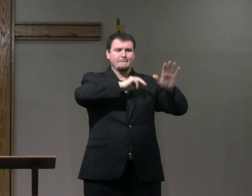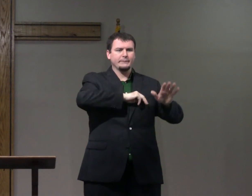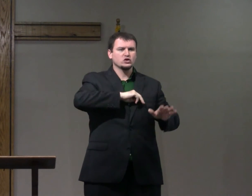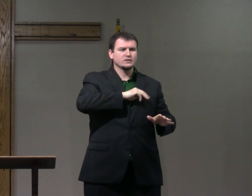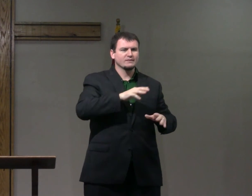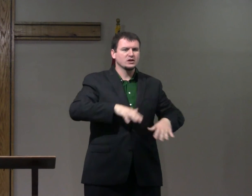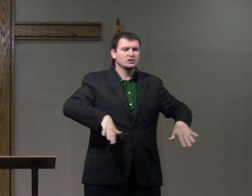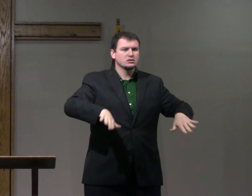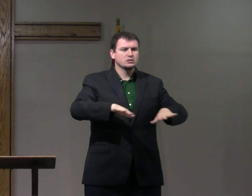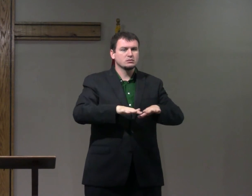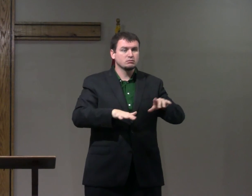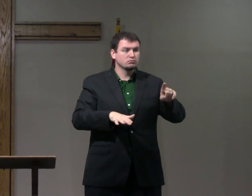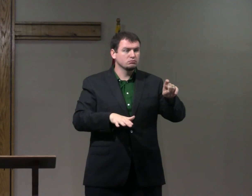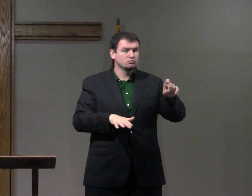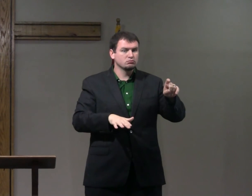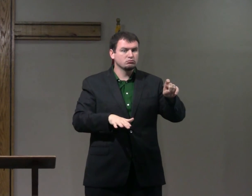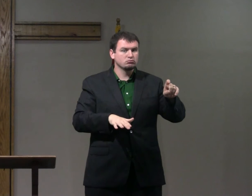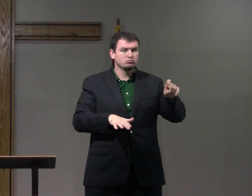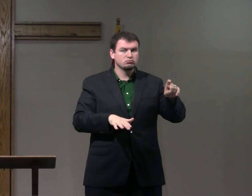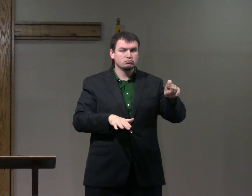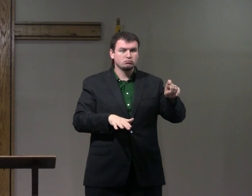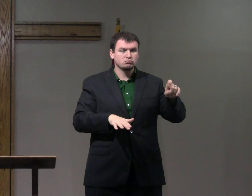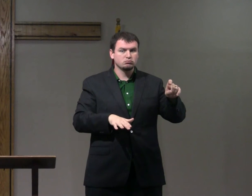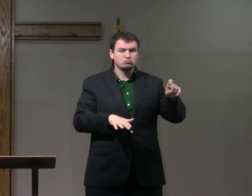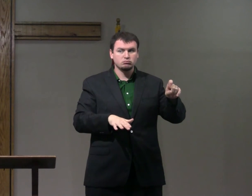and go out to the mission field?